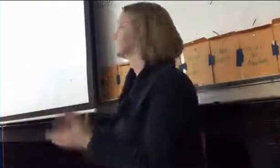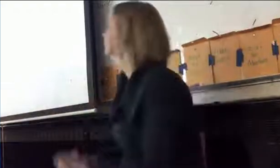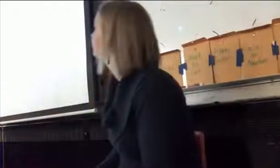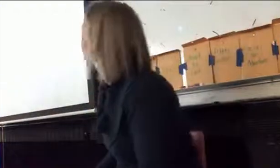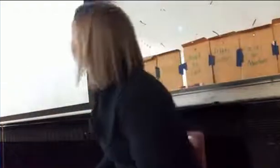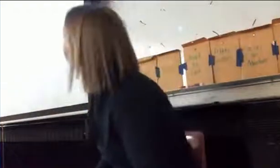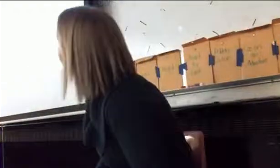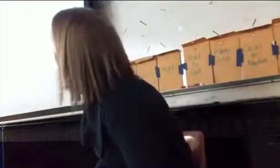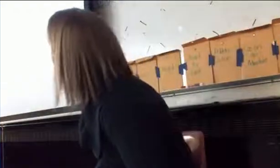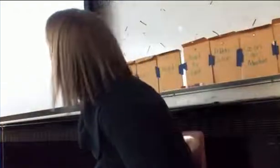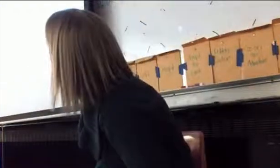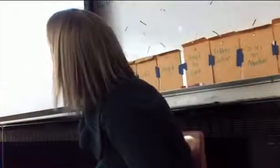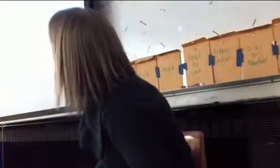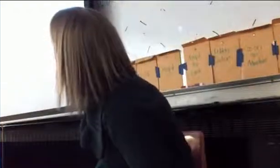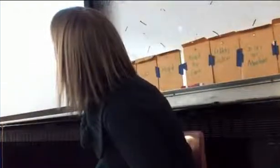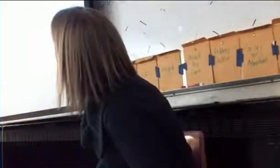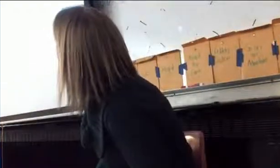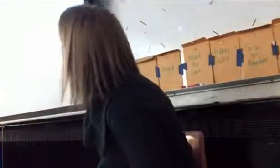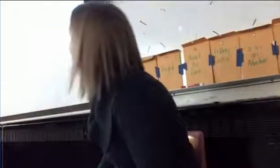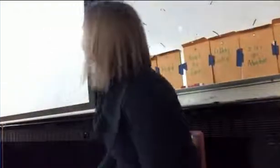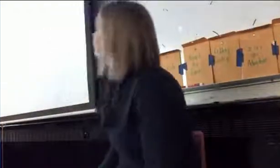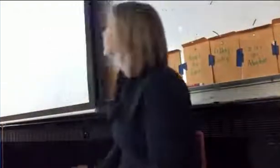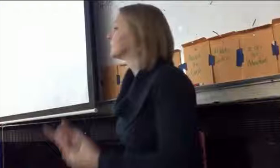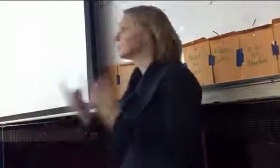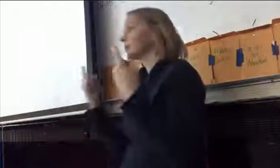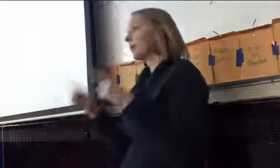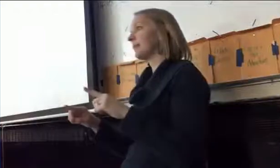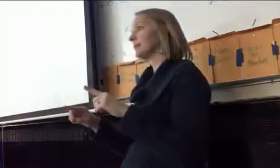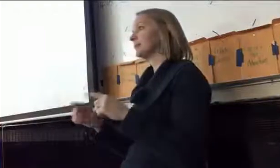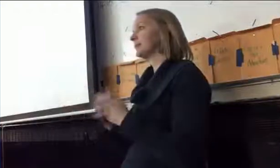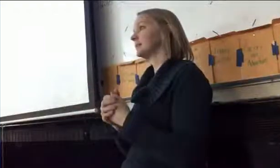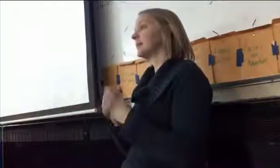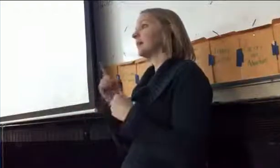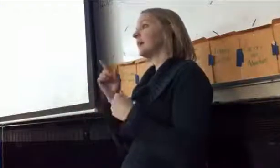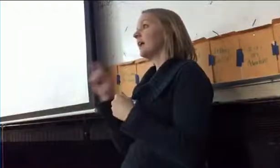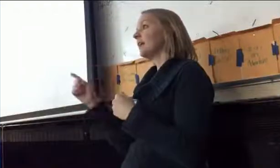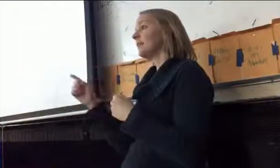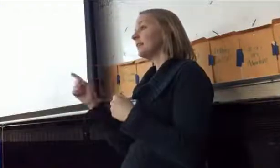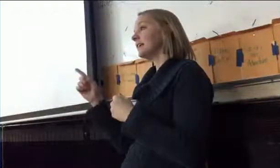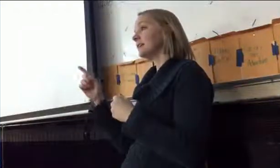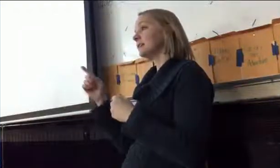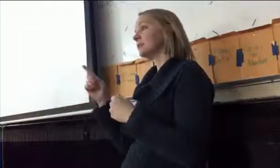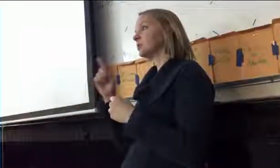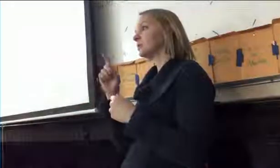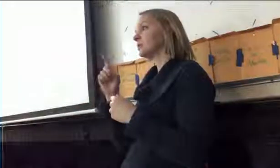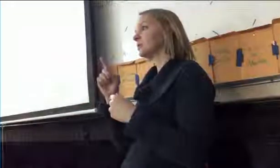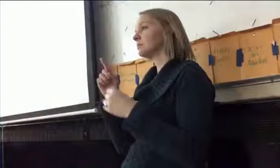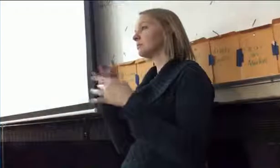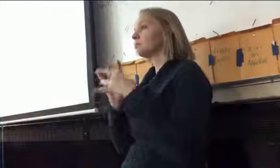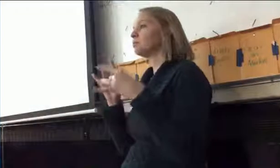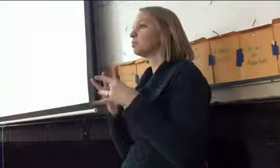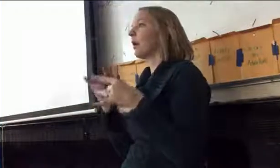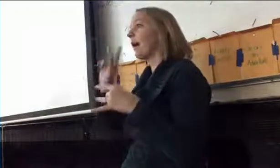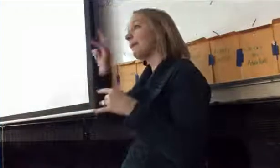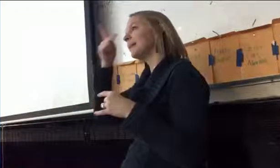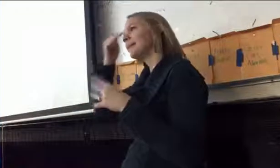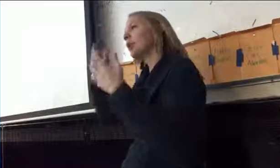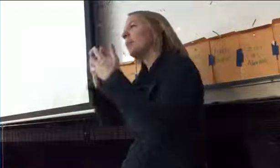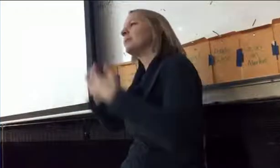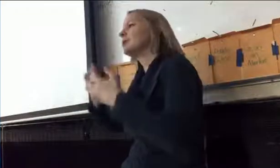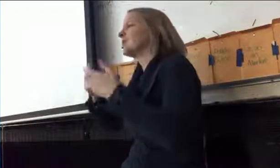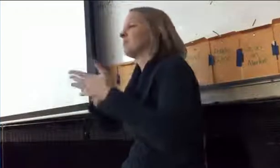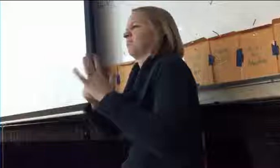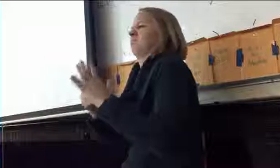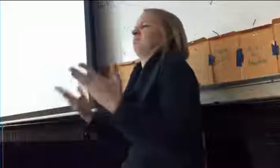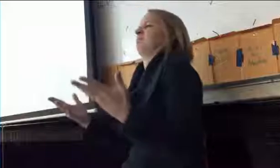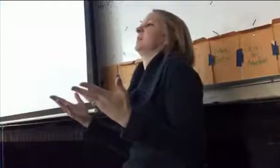Now what happens is that these political machines are going to be exposed in this book. So what is a political machine? What